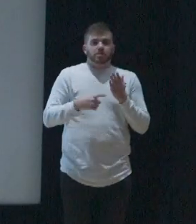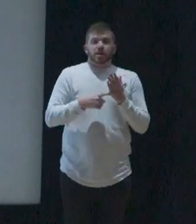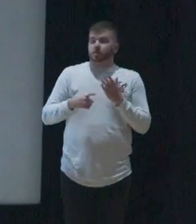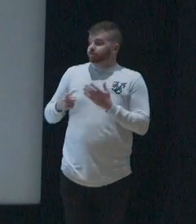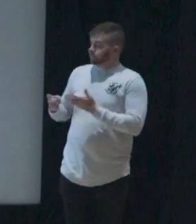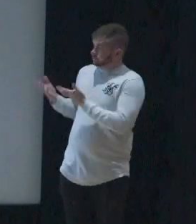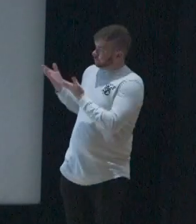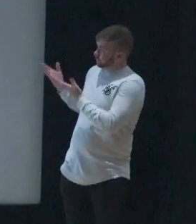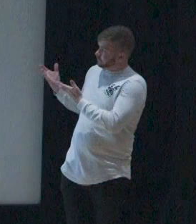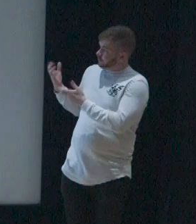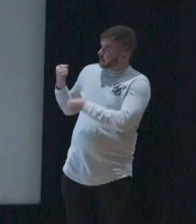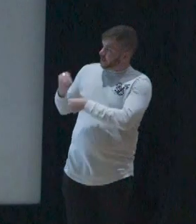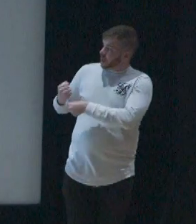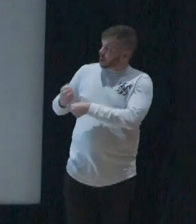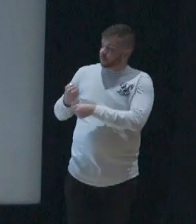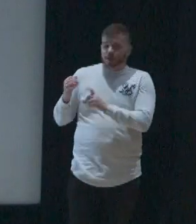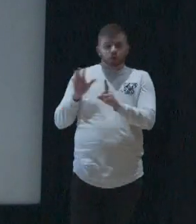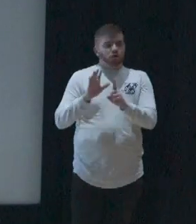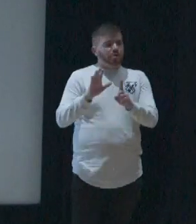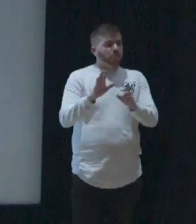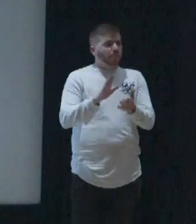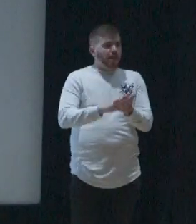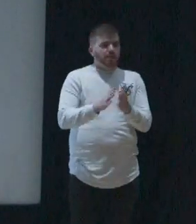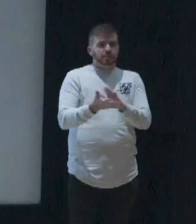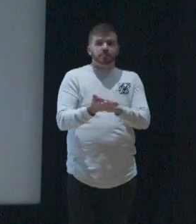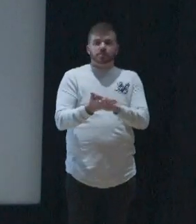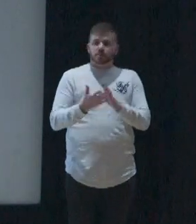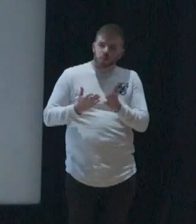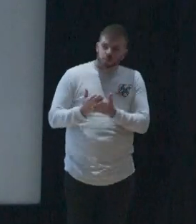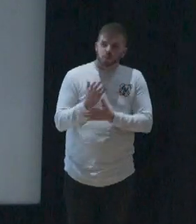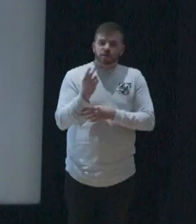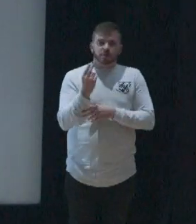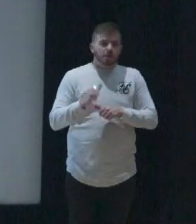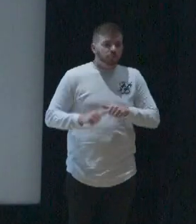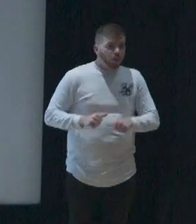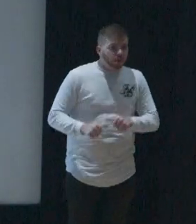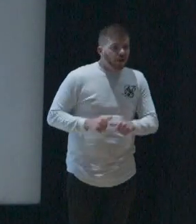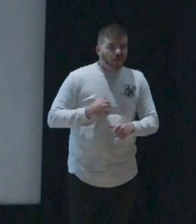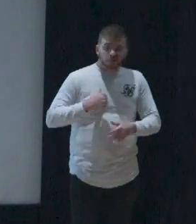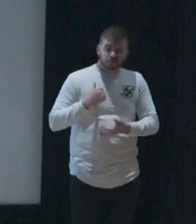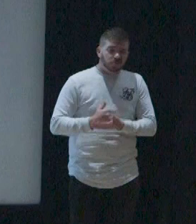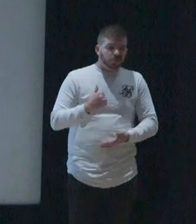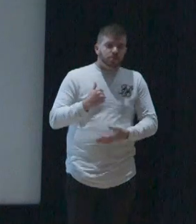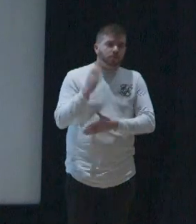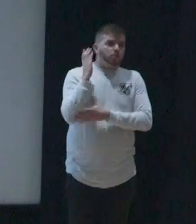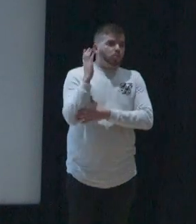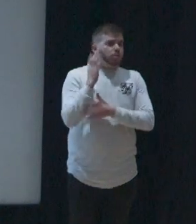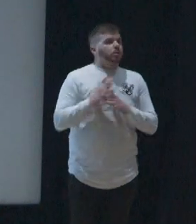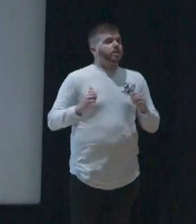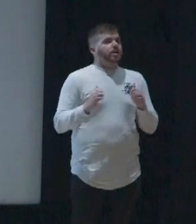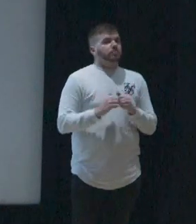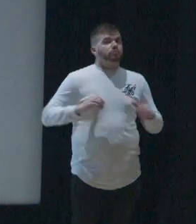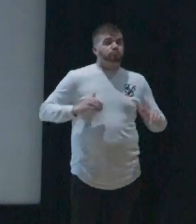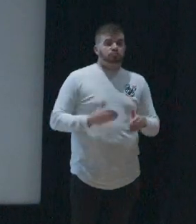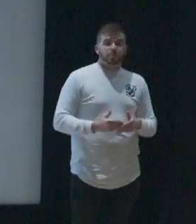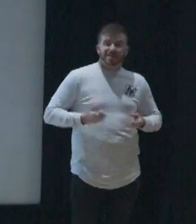Shadowhand, and I want to go through some stuff to do with the design process in a bit of detail. We've had some really great talks here this weekend that